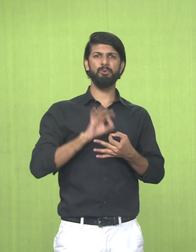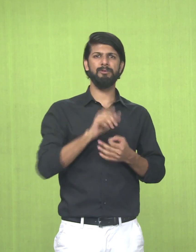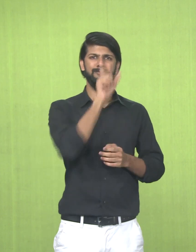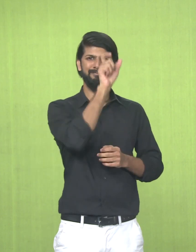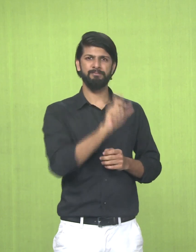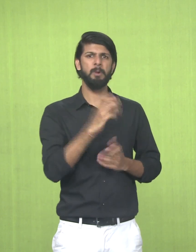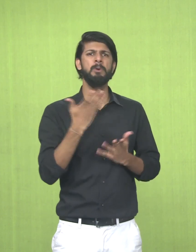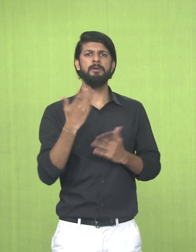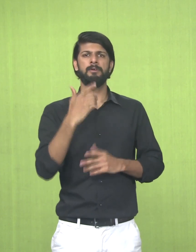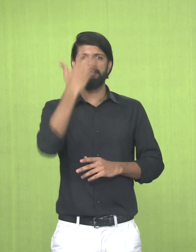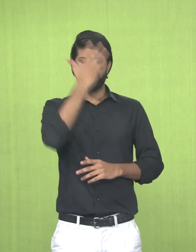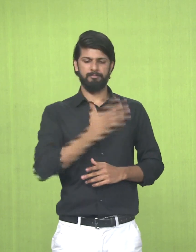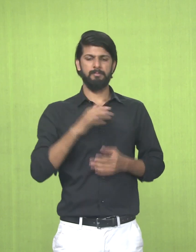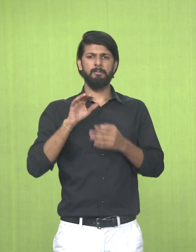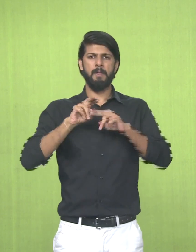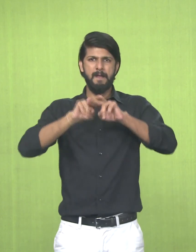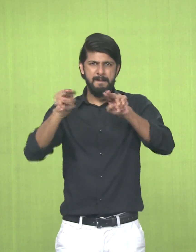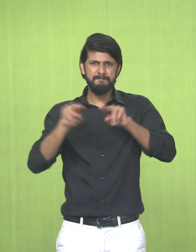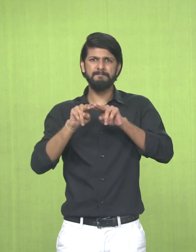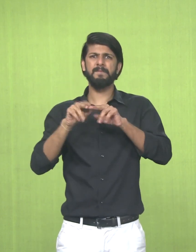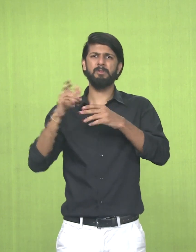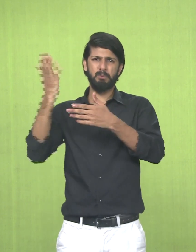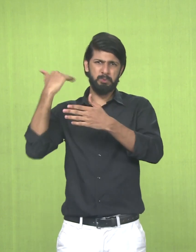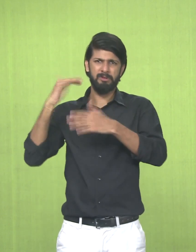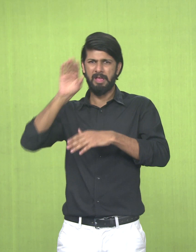Second word, bodhisattva, means a person